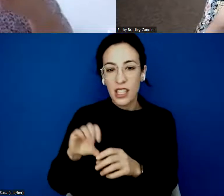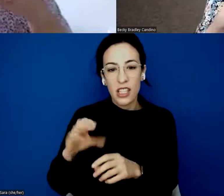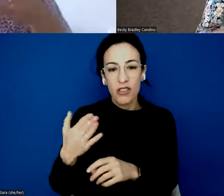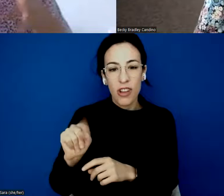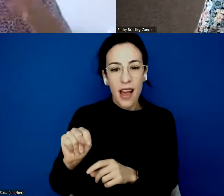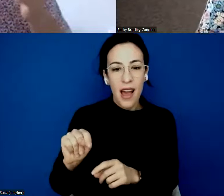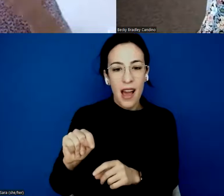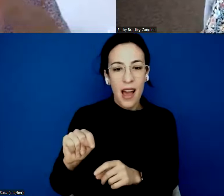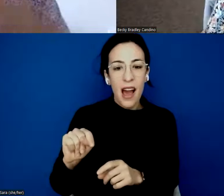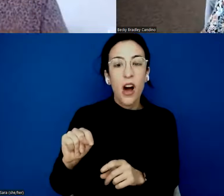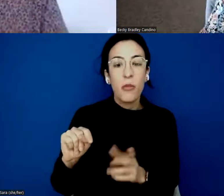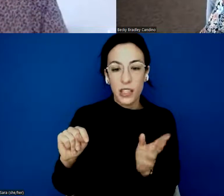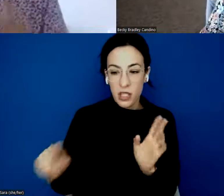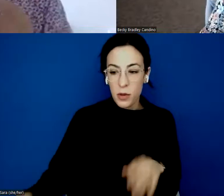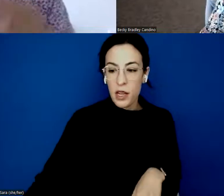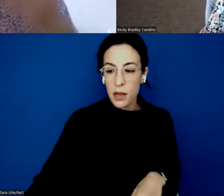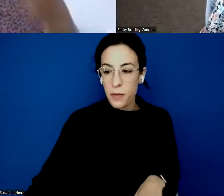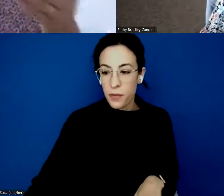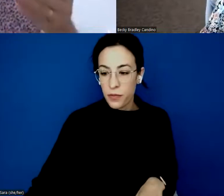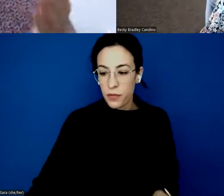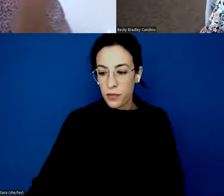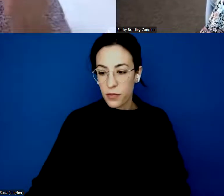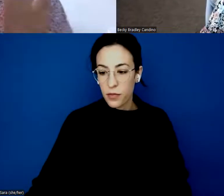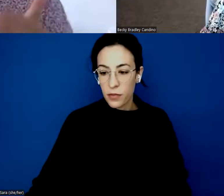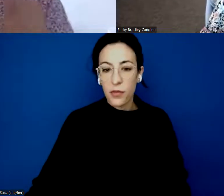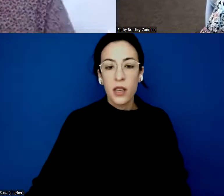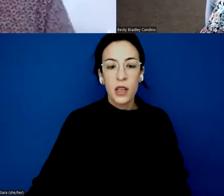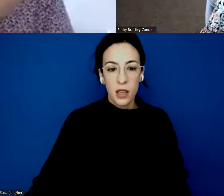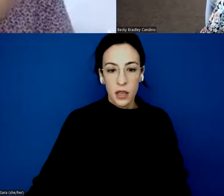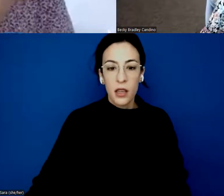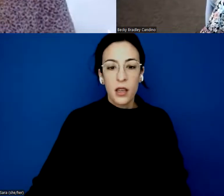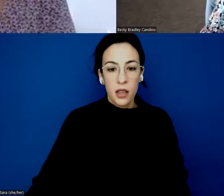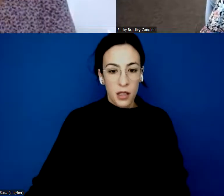it, oh, okay, there we go. I'll Oh, save it. I just put it. Great.